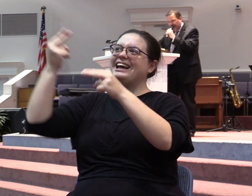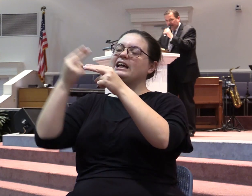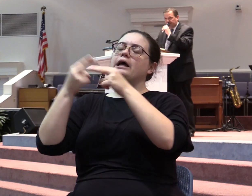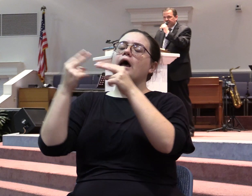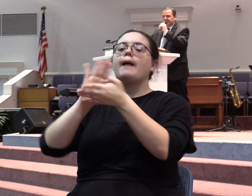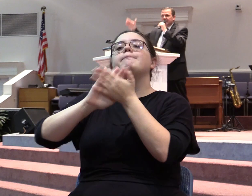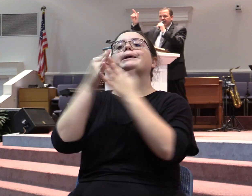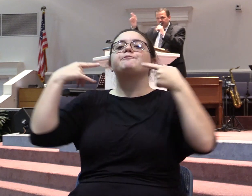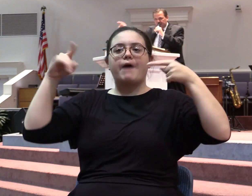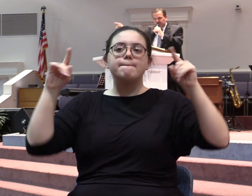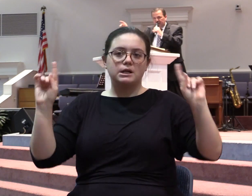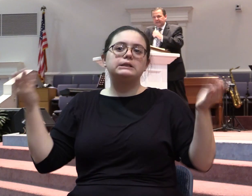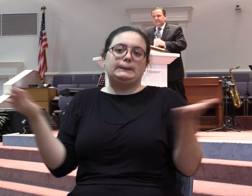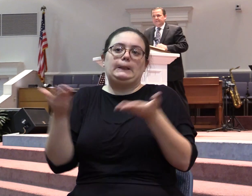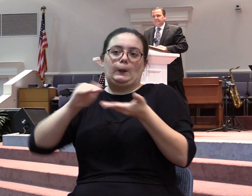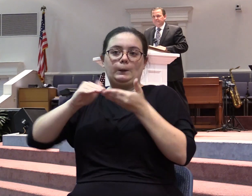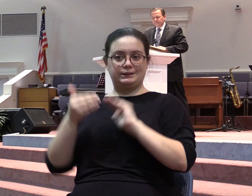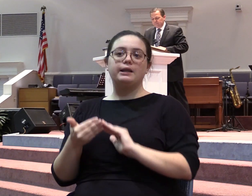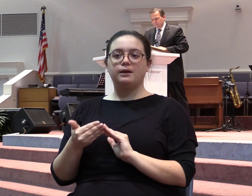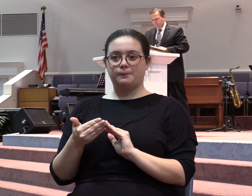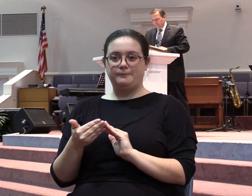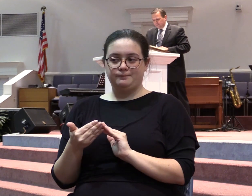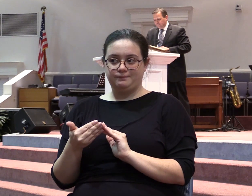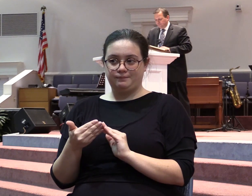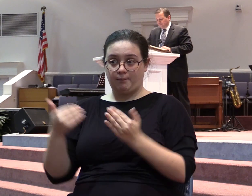made famous in this world.